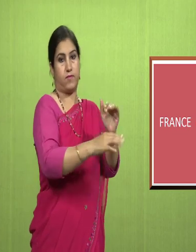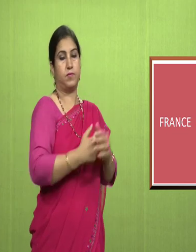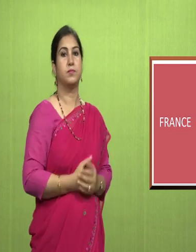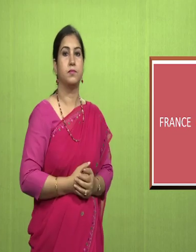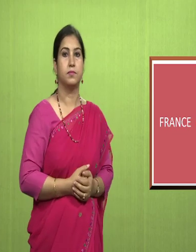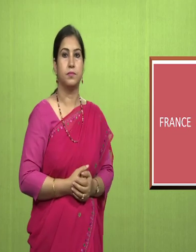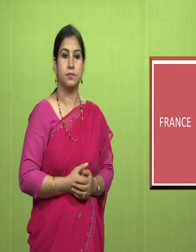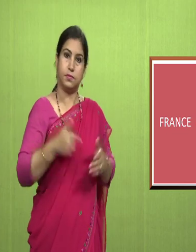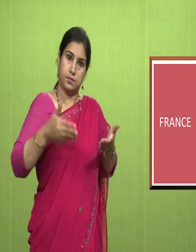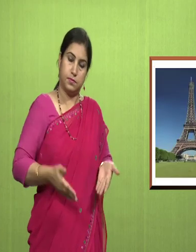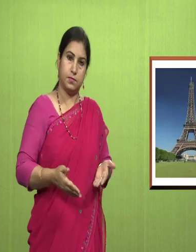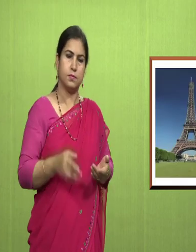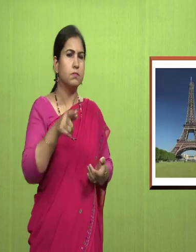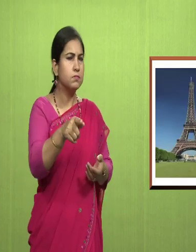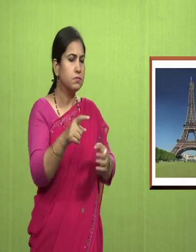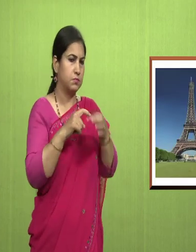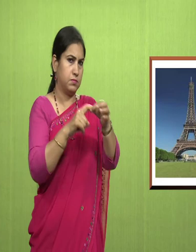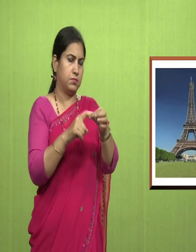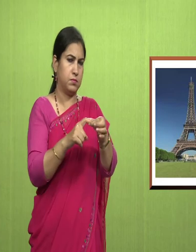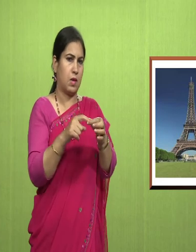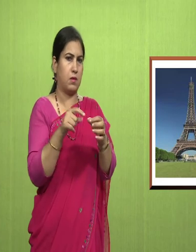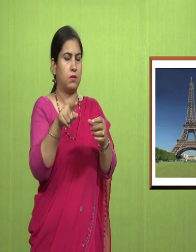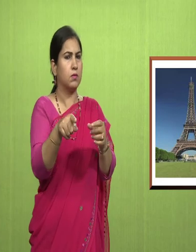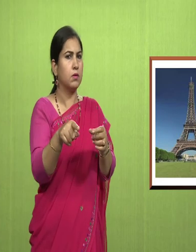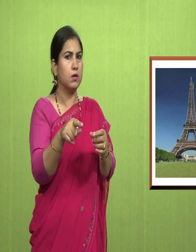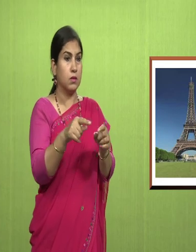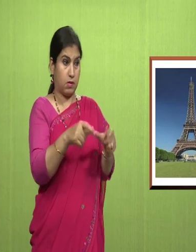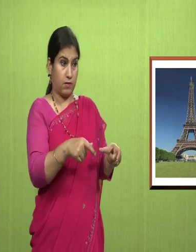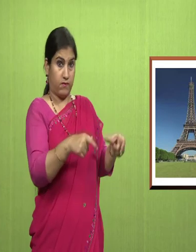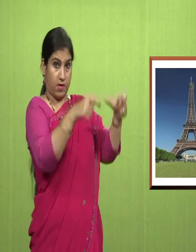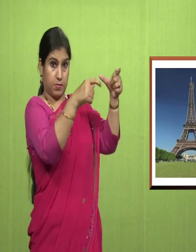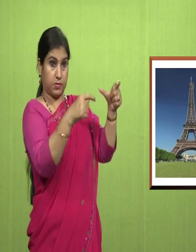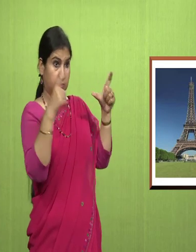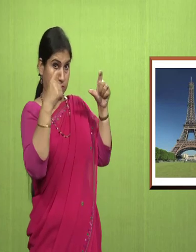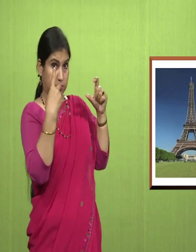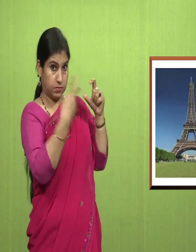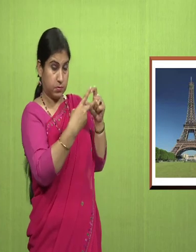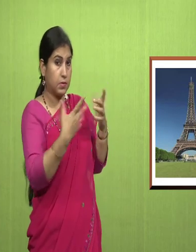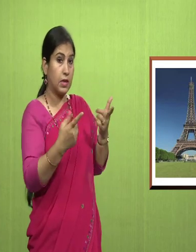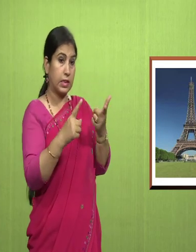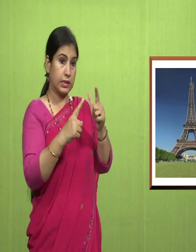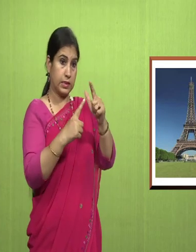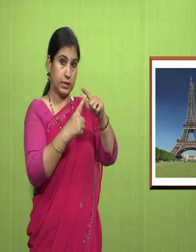Okay. Tell me now, what is the name of this famous tower that is located in